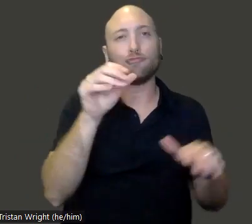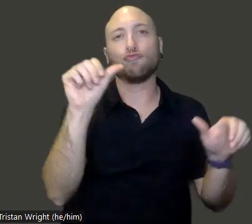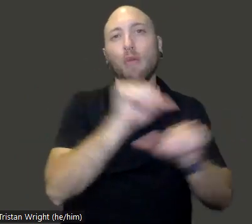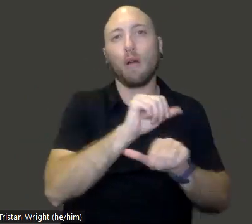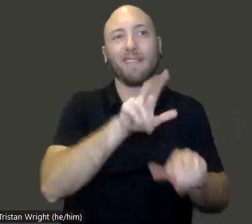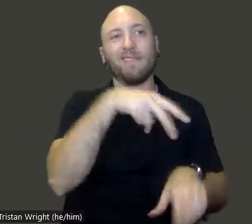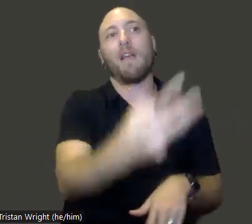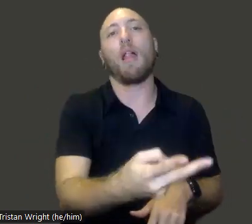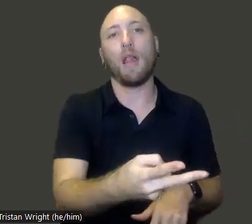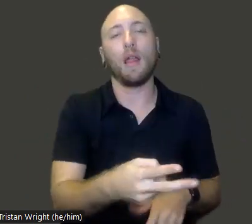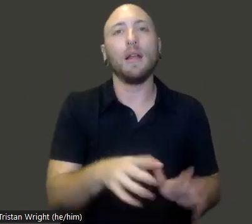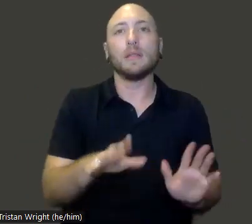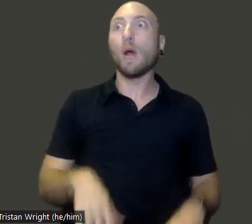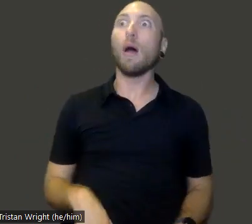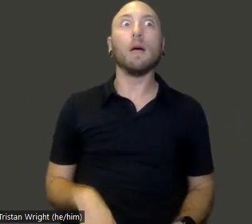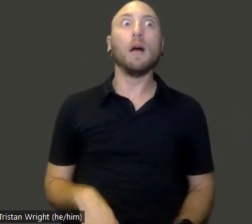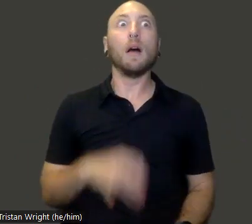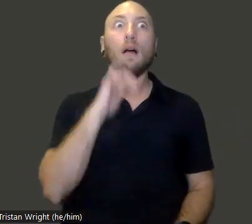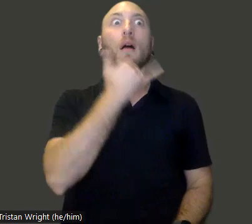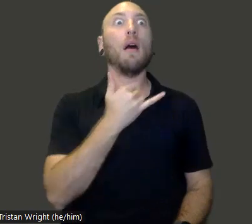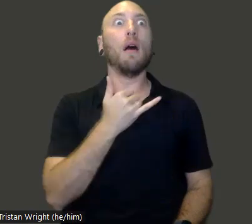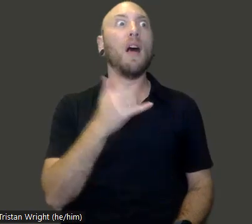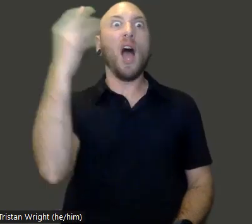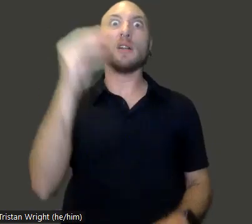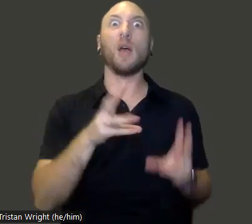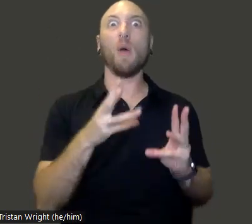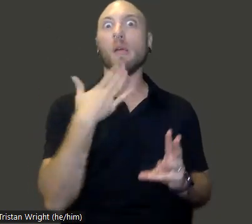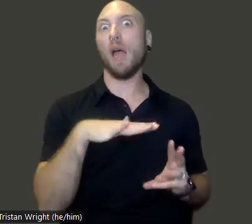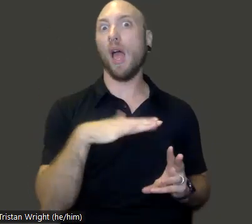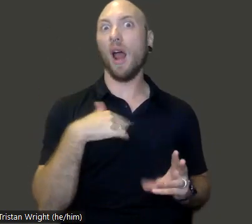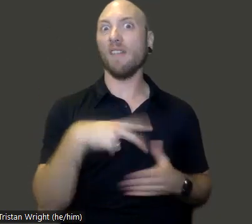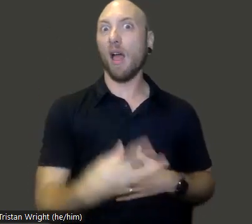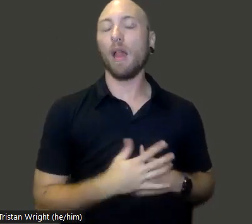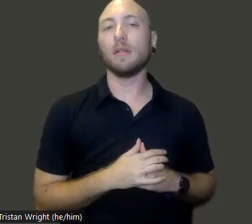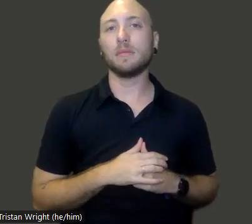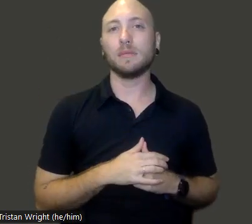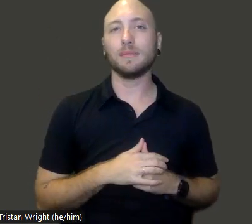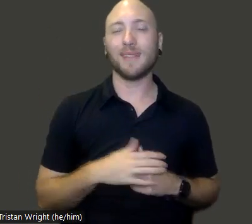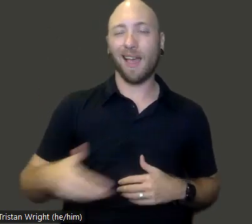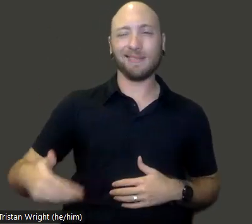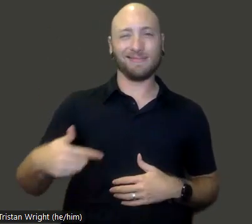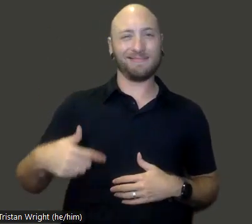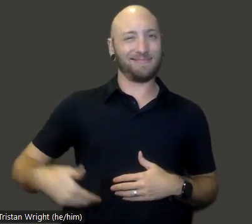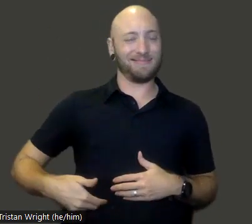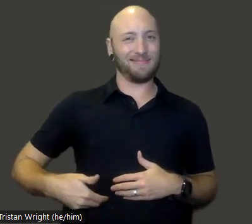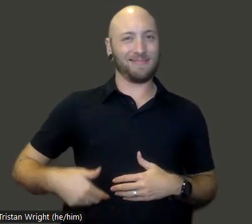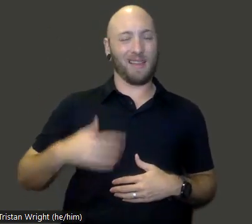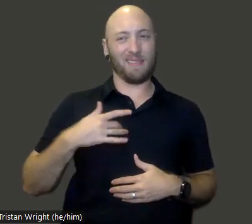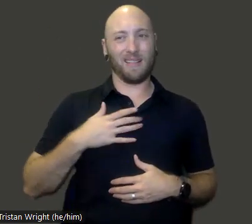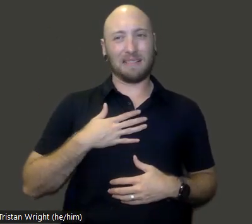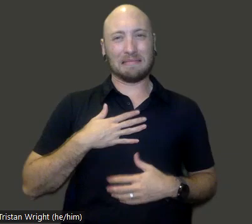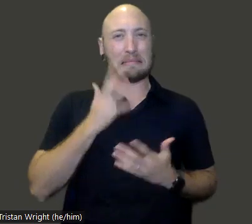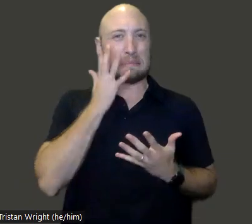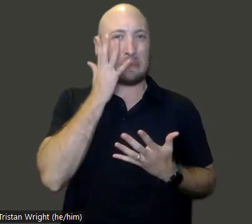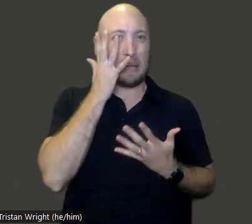tried to blame it on the wind because we were outside. And I just had this feeling of just dread and